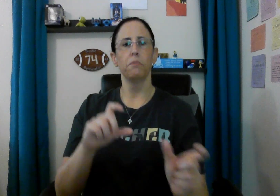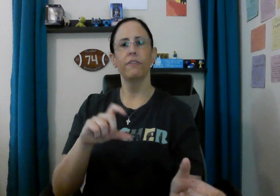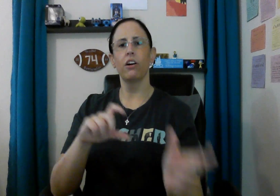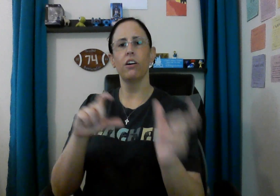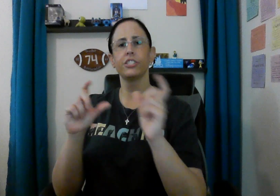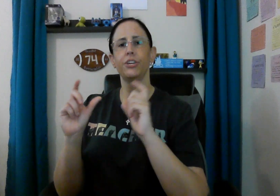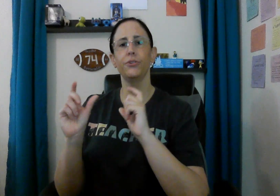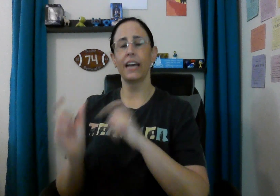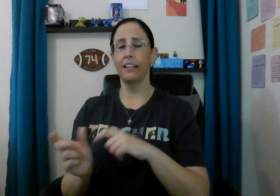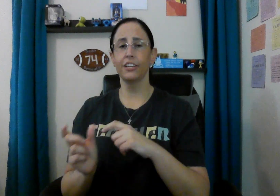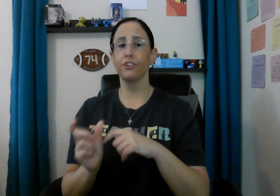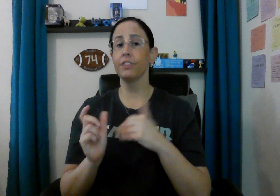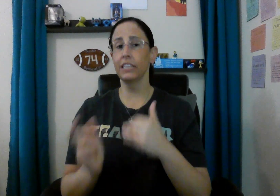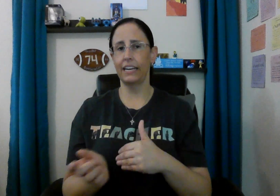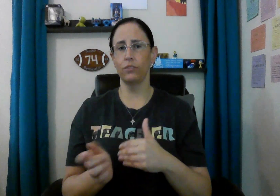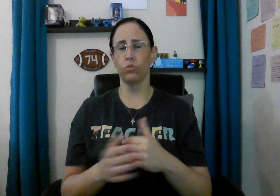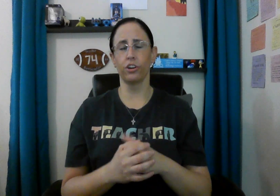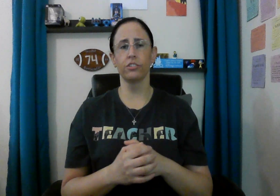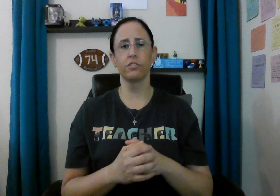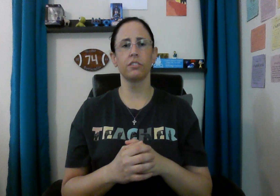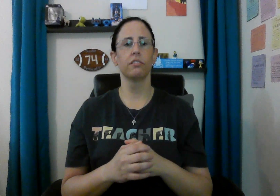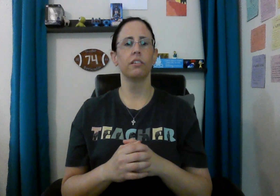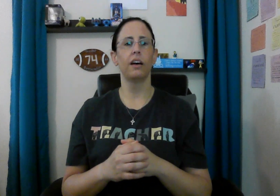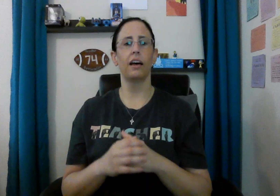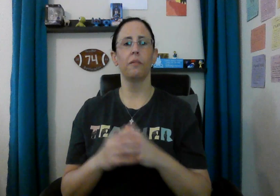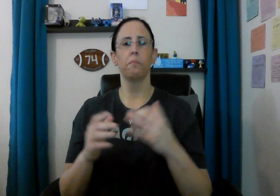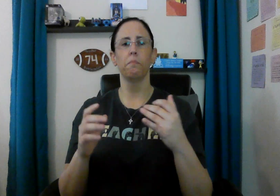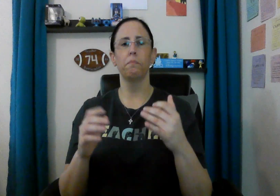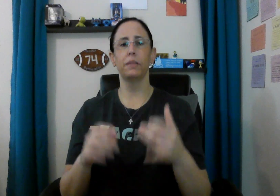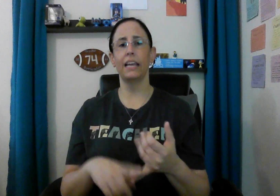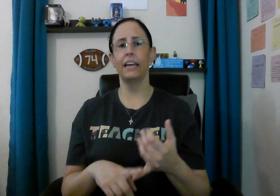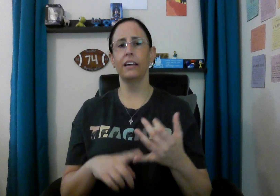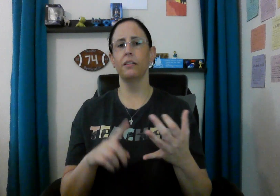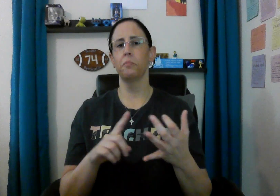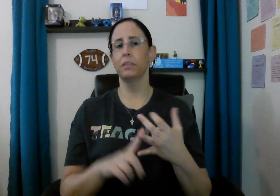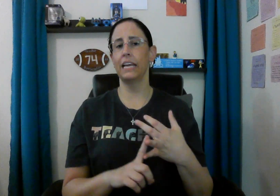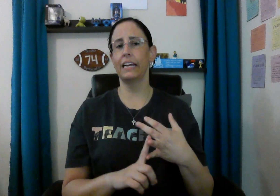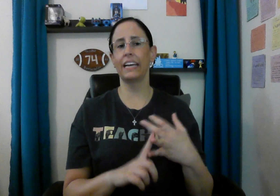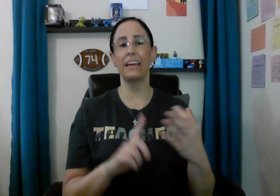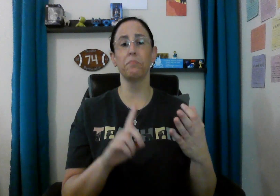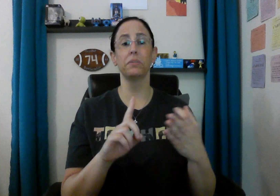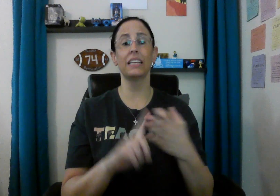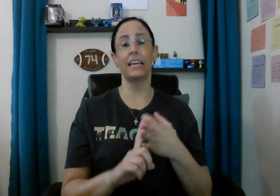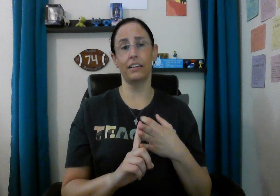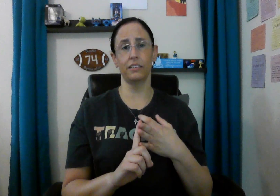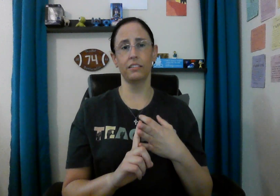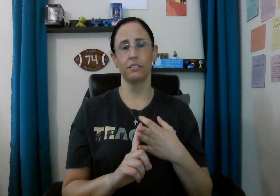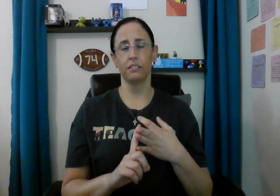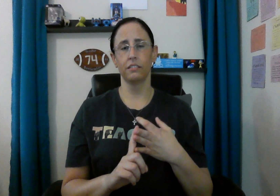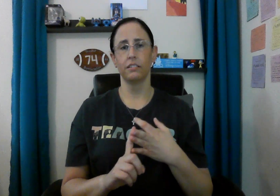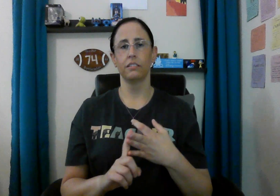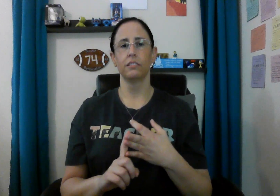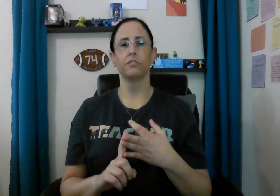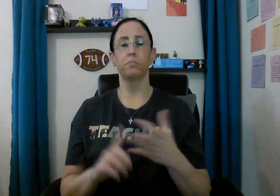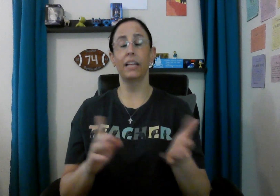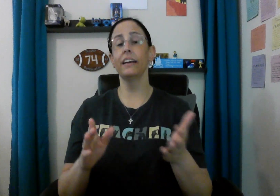Moving on to calendar-related words. Plan, planning, and planned. Plan